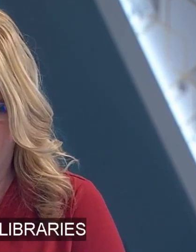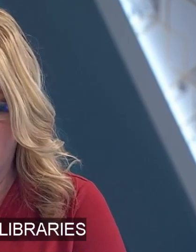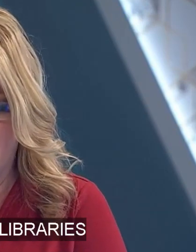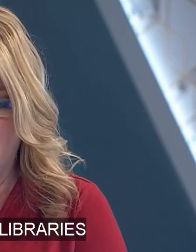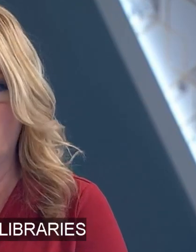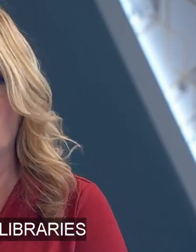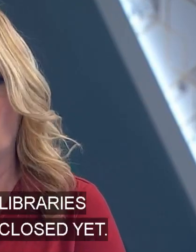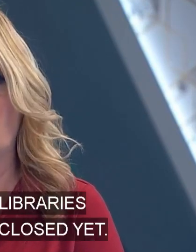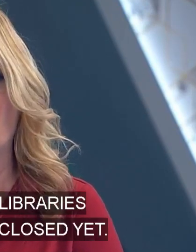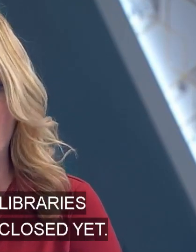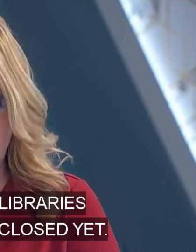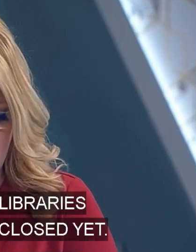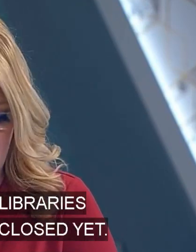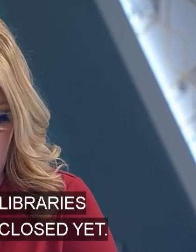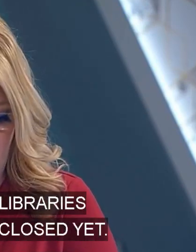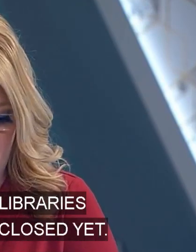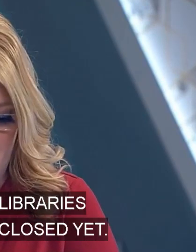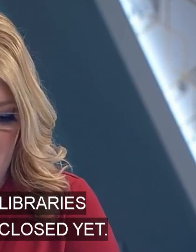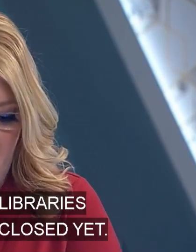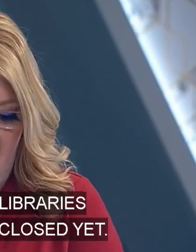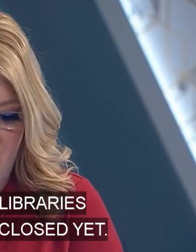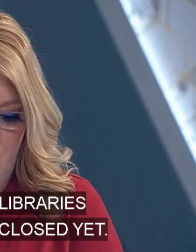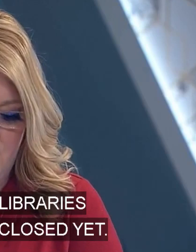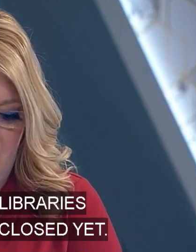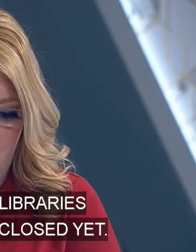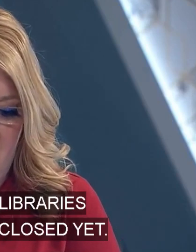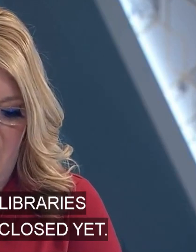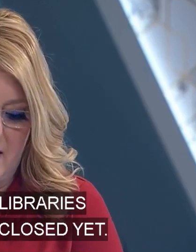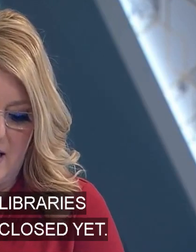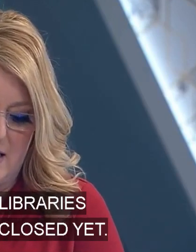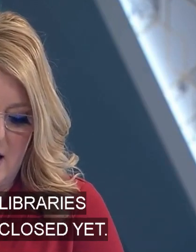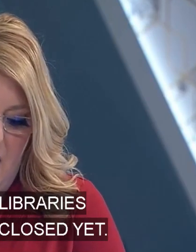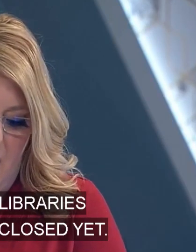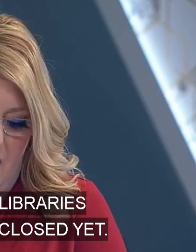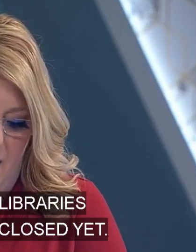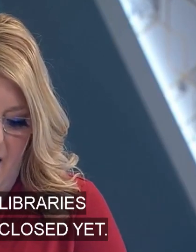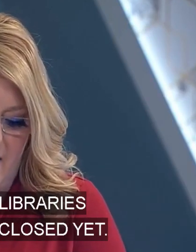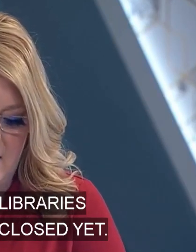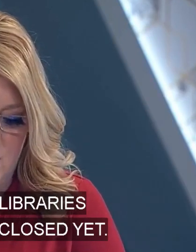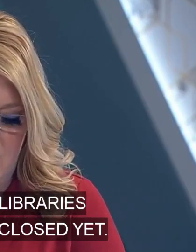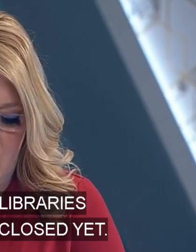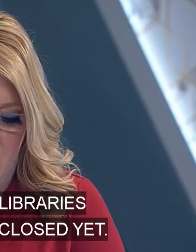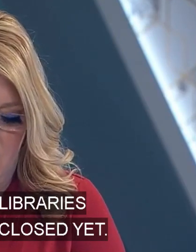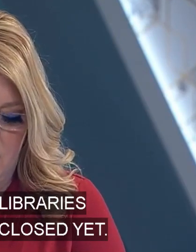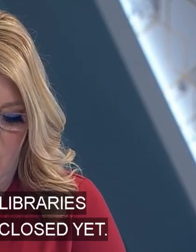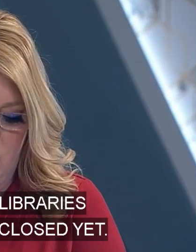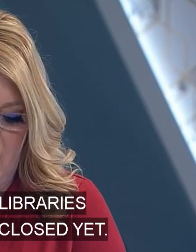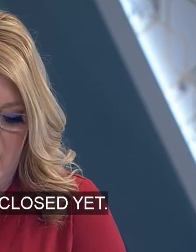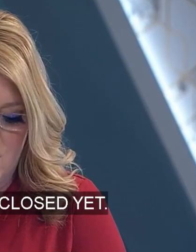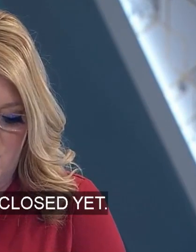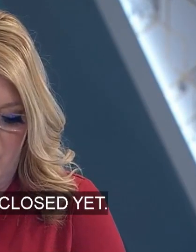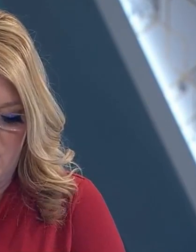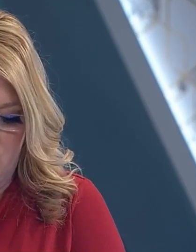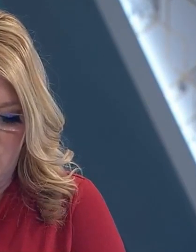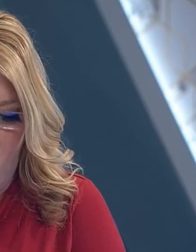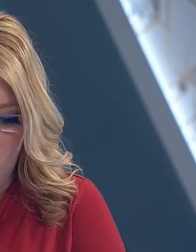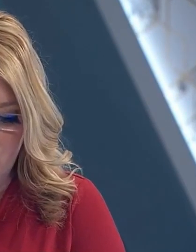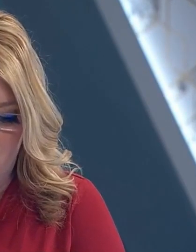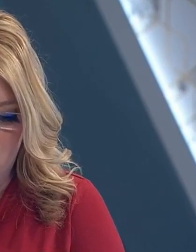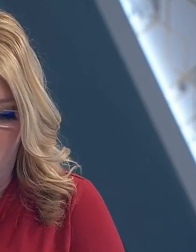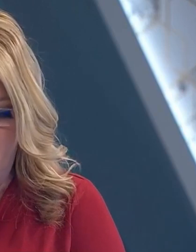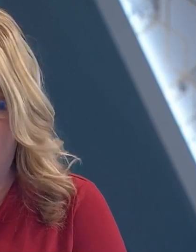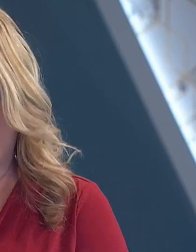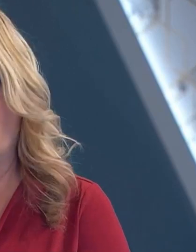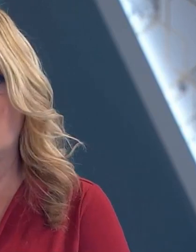asking them to continue social distancing measures. And Dr. Amy Acton, the ODH director,